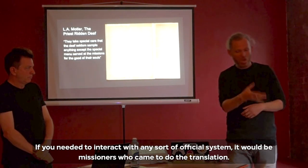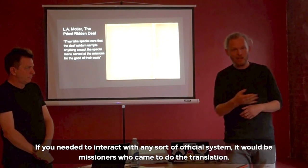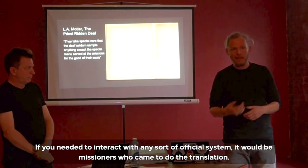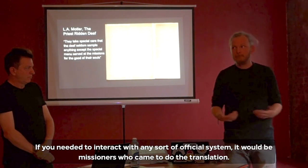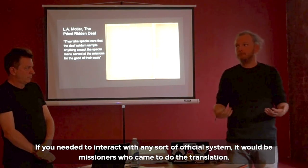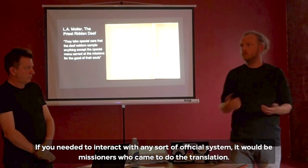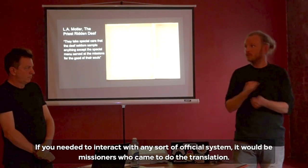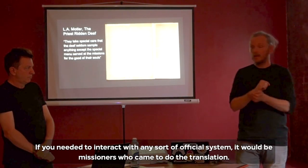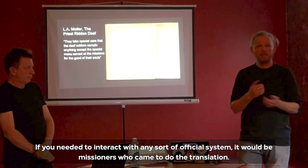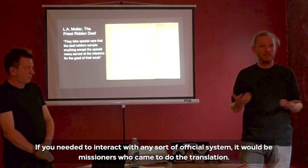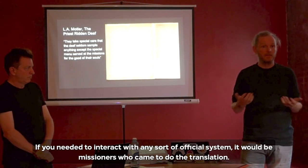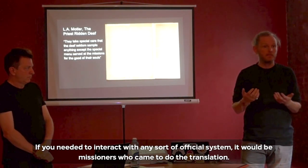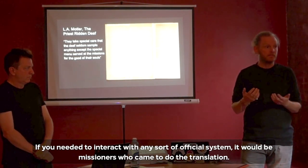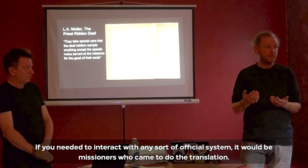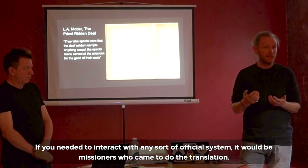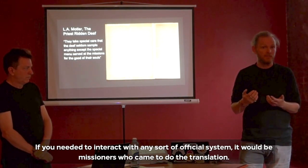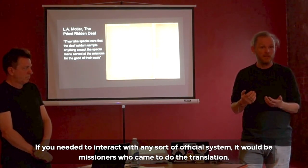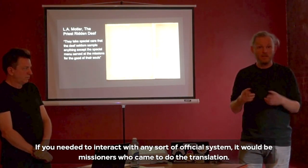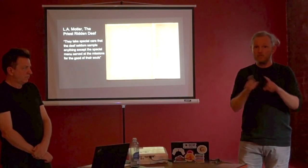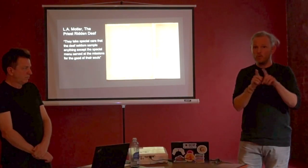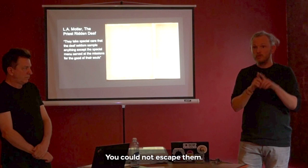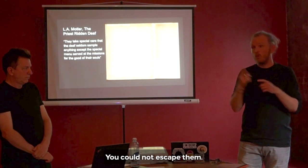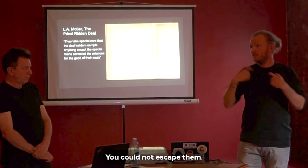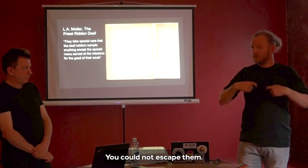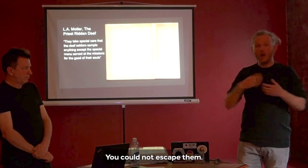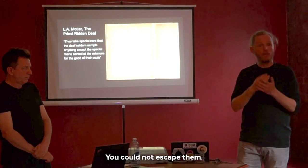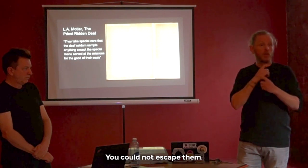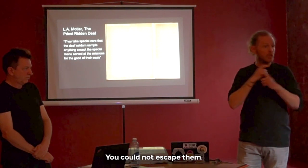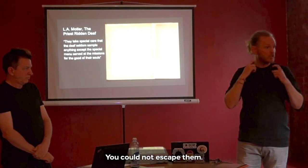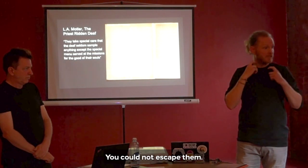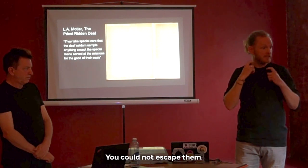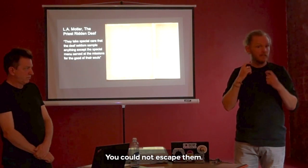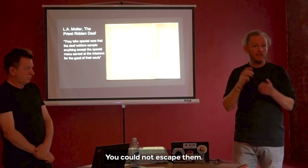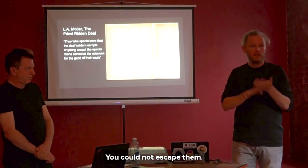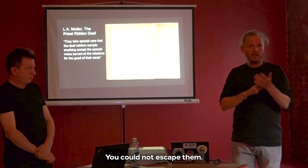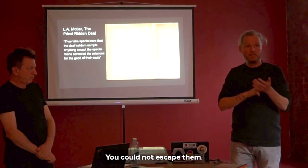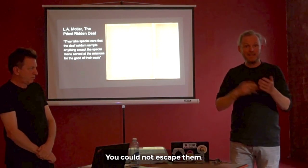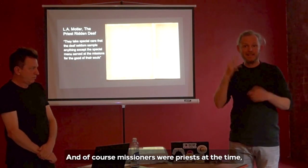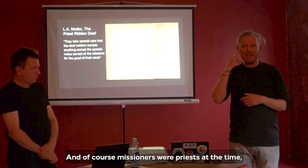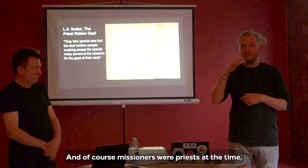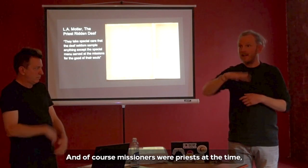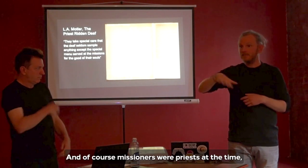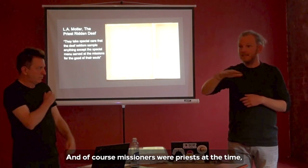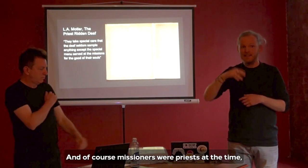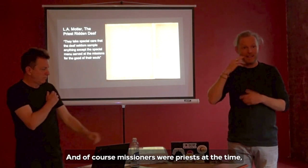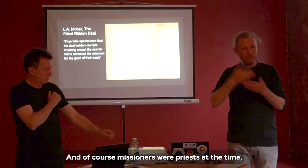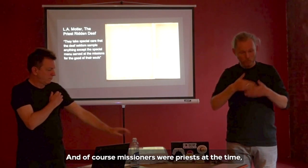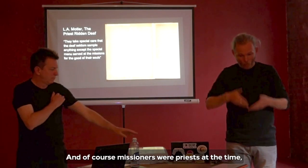systems, it would be missioners who came in to do translation. So you couldn't escape them. I know, of course, missioners were priests at the